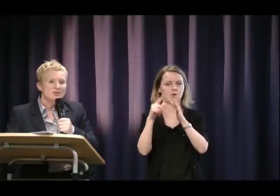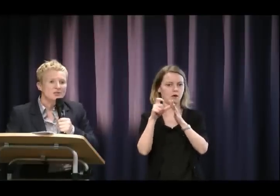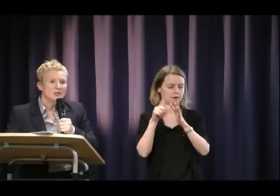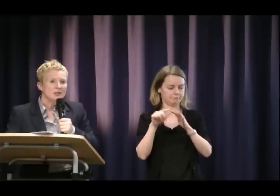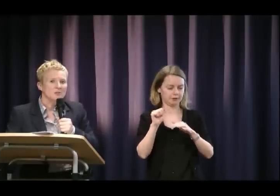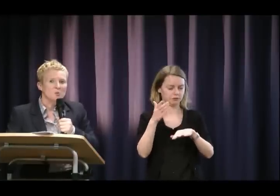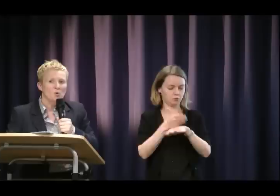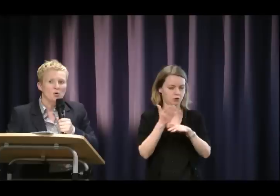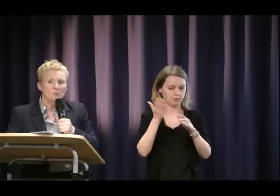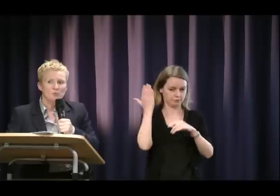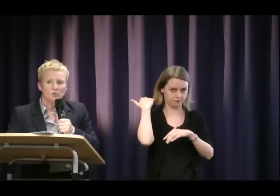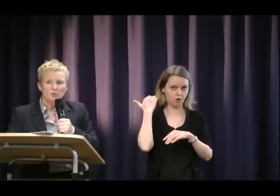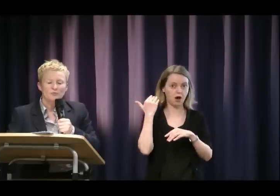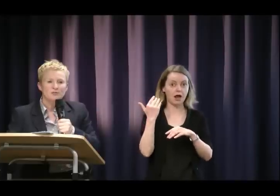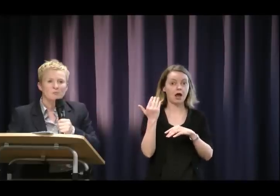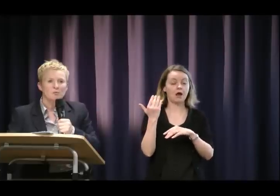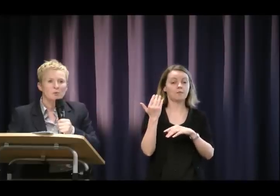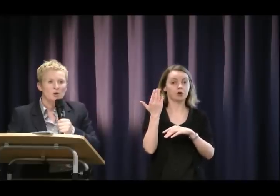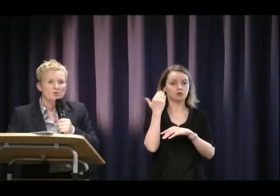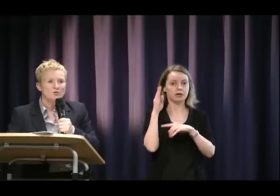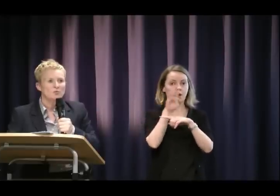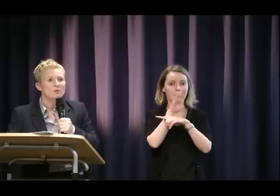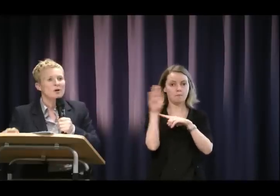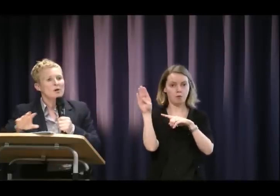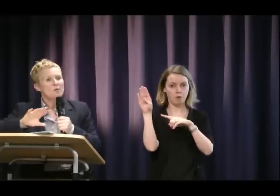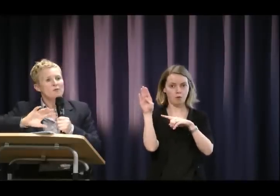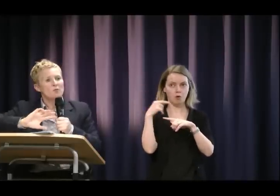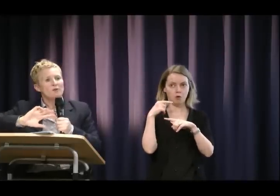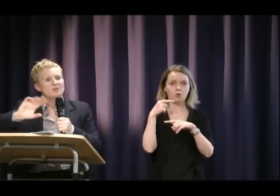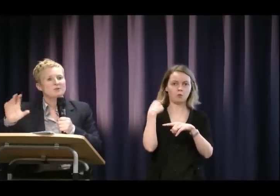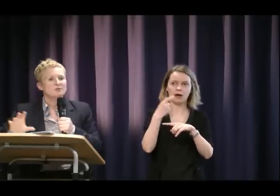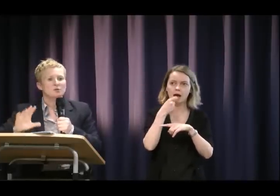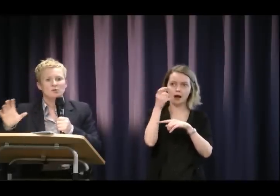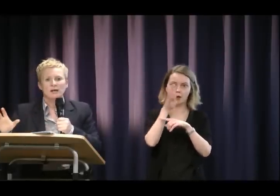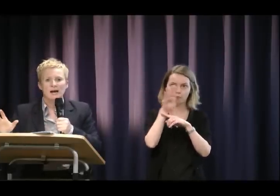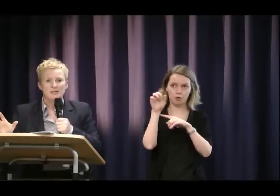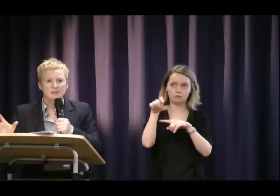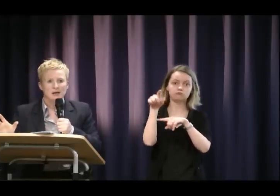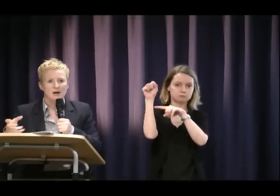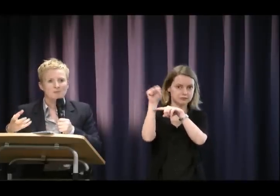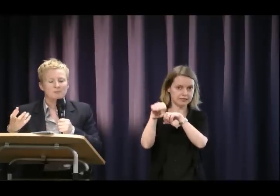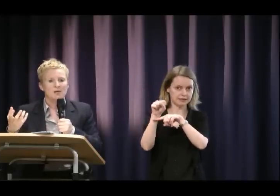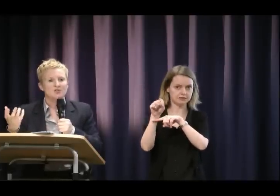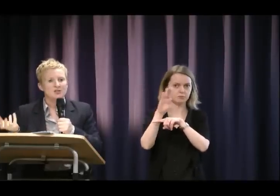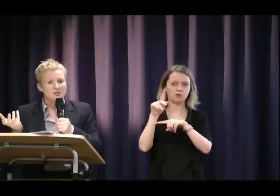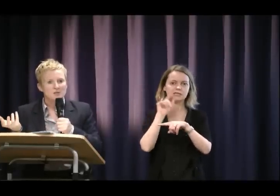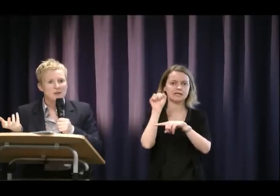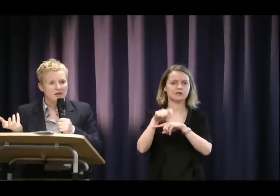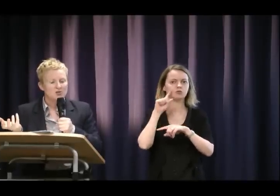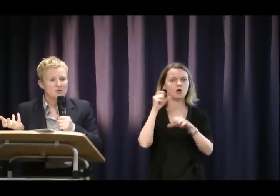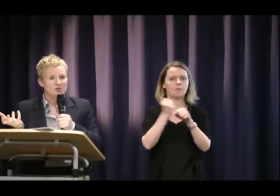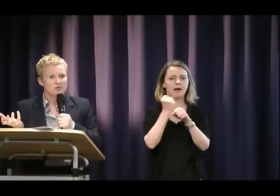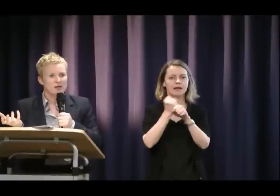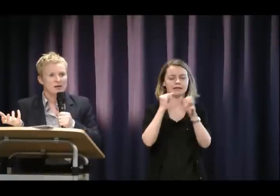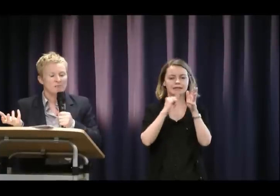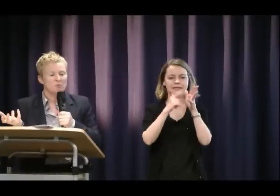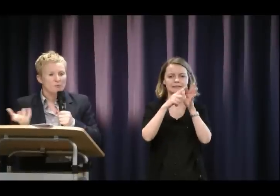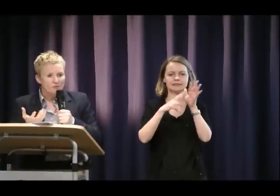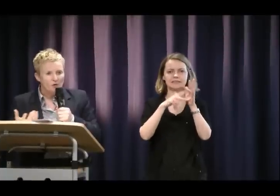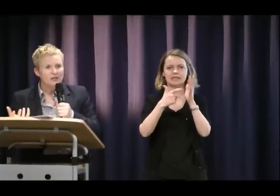just recently the board approved a proposal for VicDef to create a senior